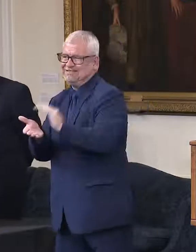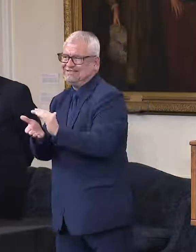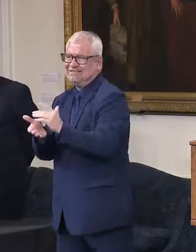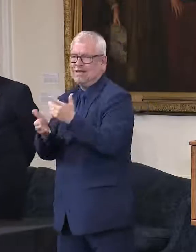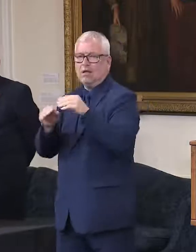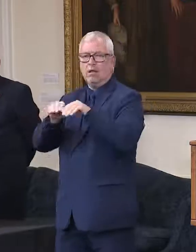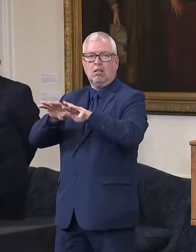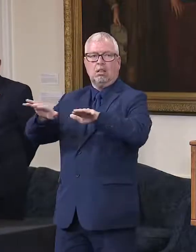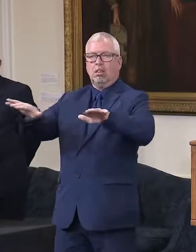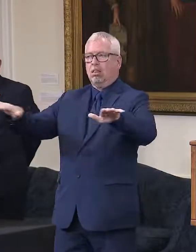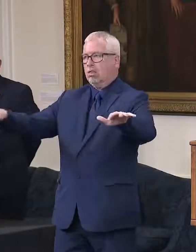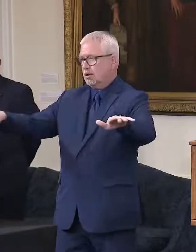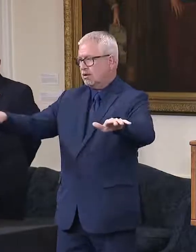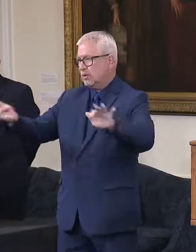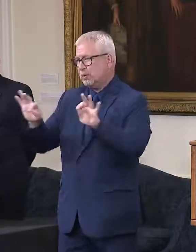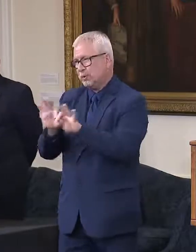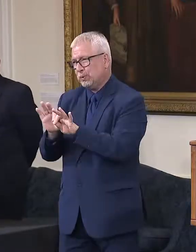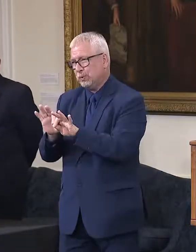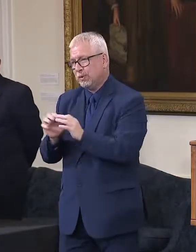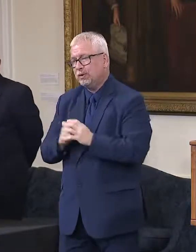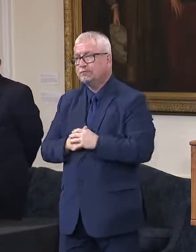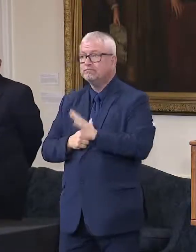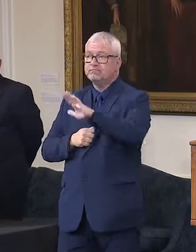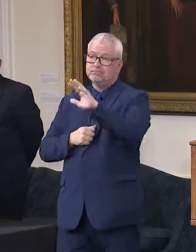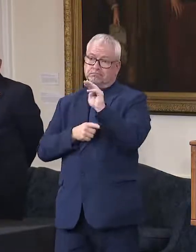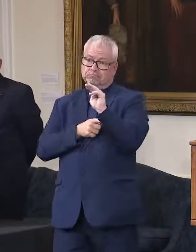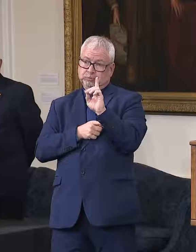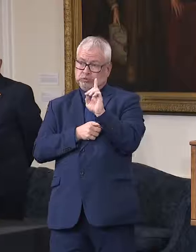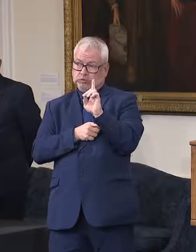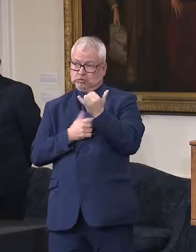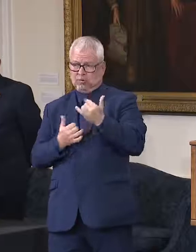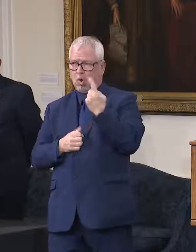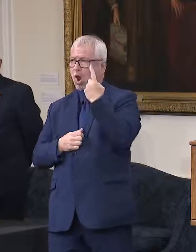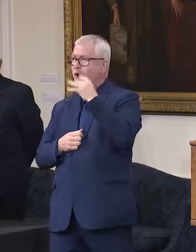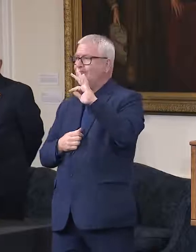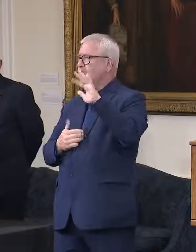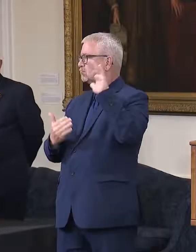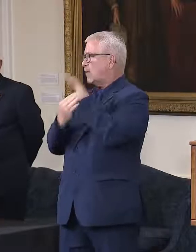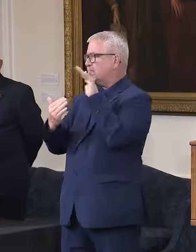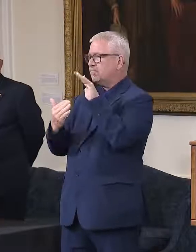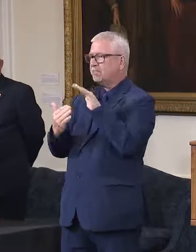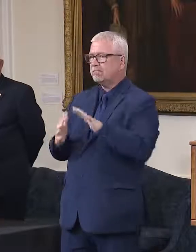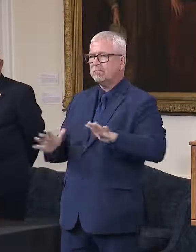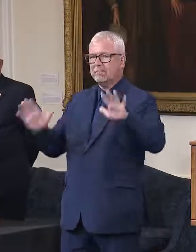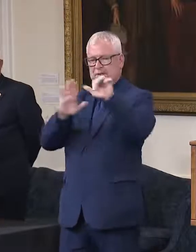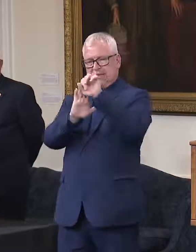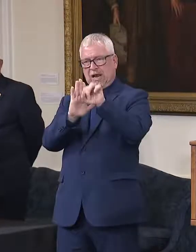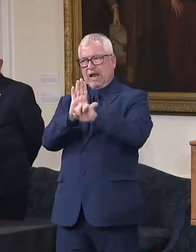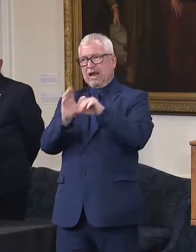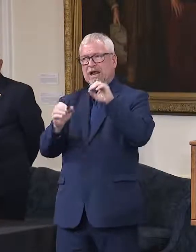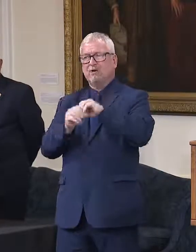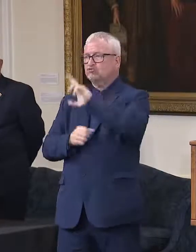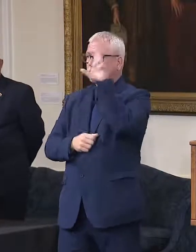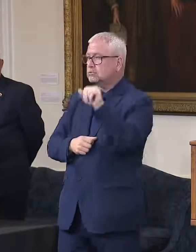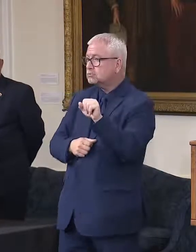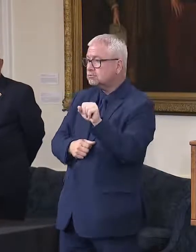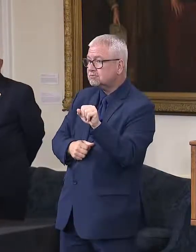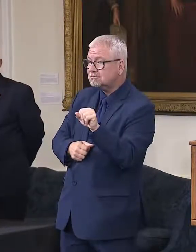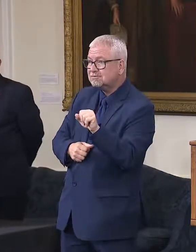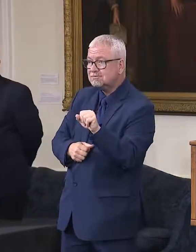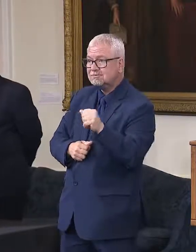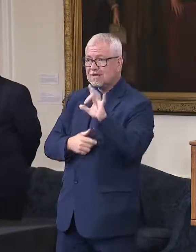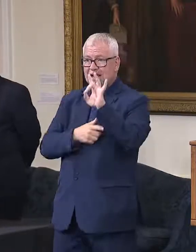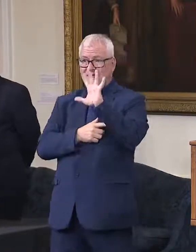As the governor said, Maryland is one of the most vaccinated states in the country. Nearly 85% of our